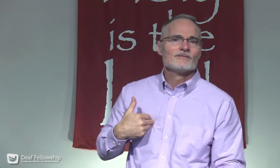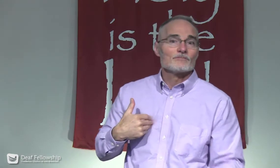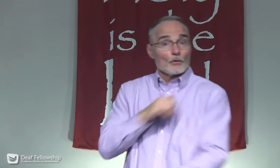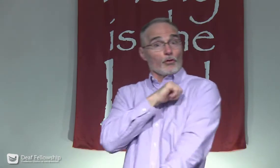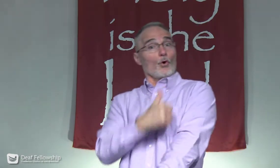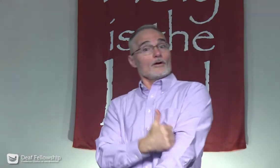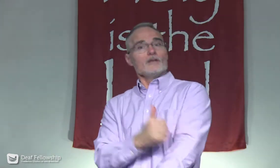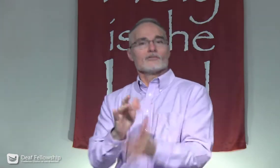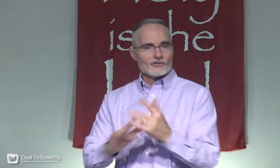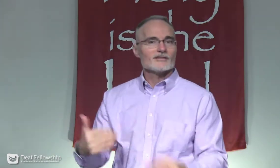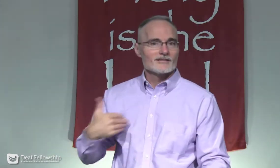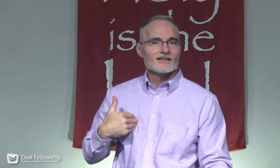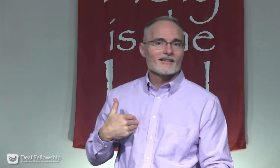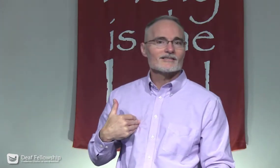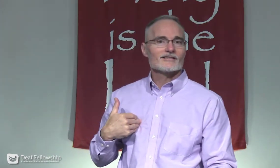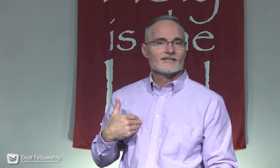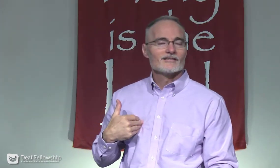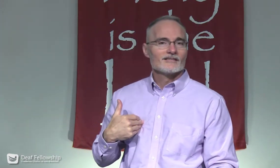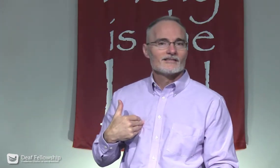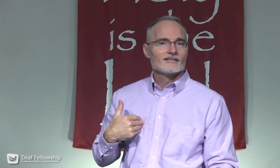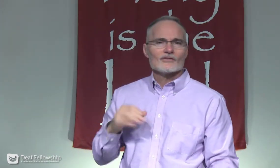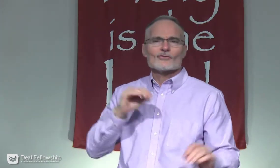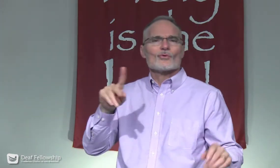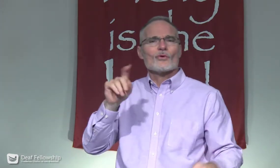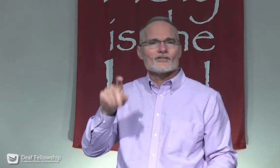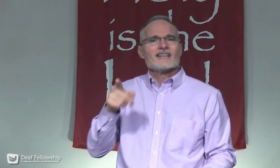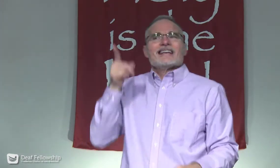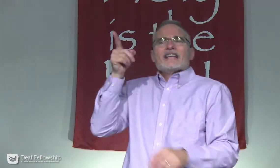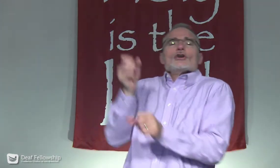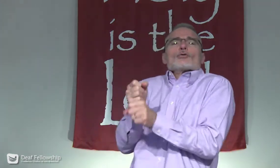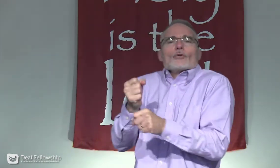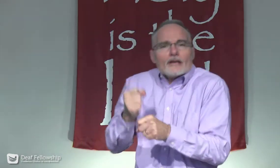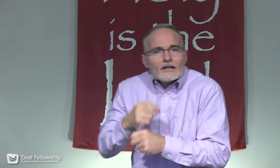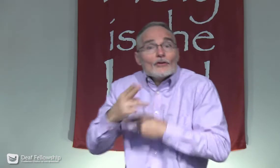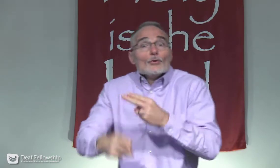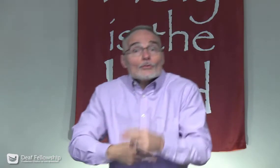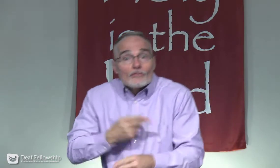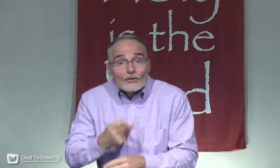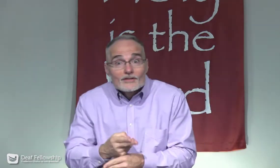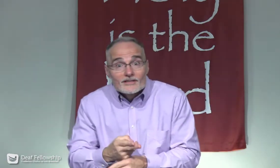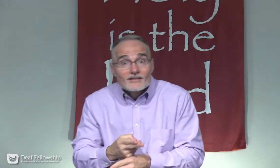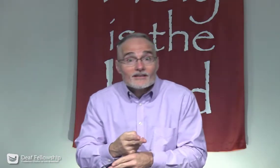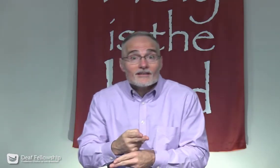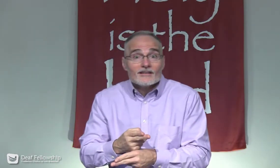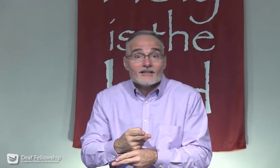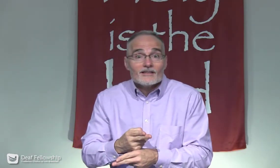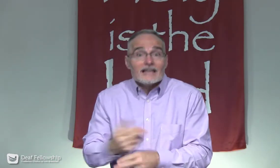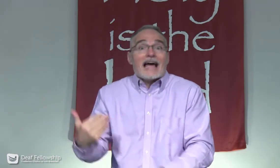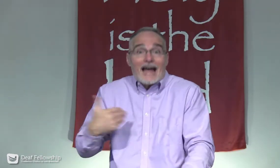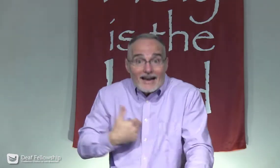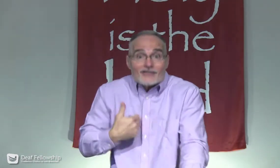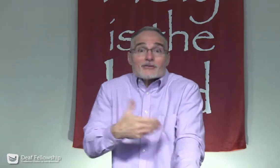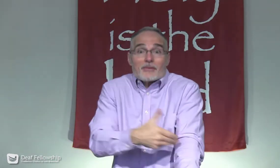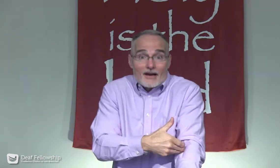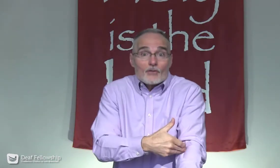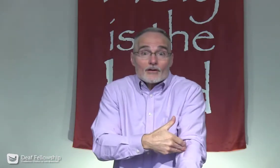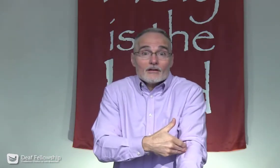Now, Jesus had the power. He had the authority to, no question. He created the universe.